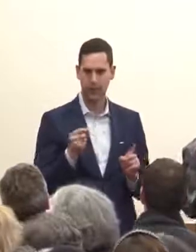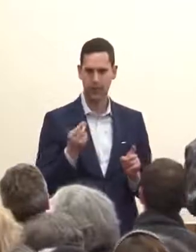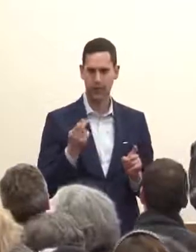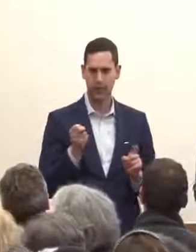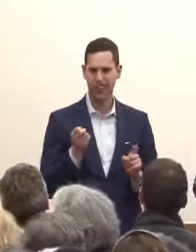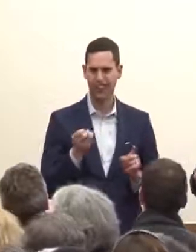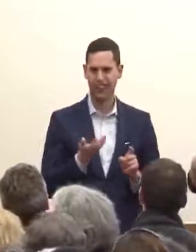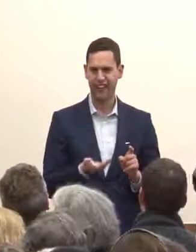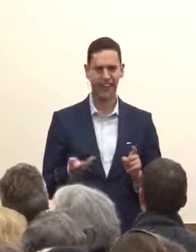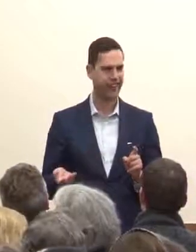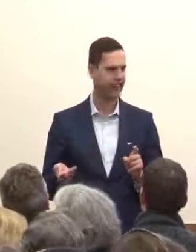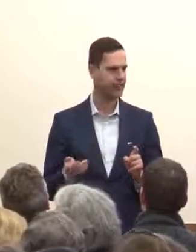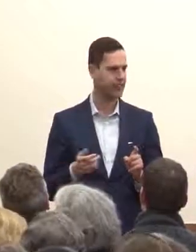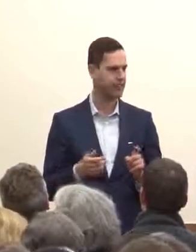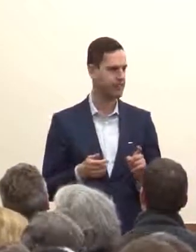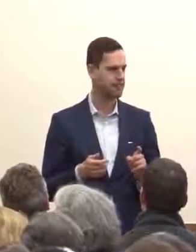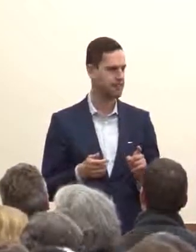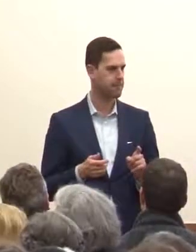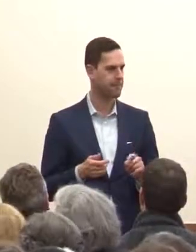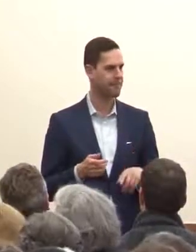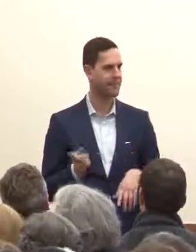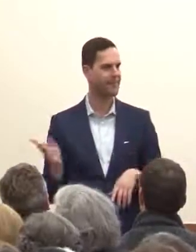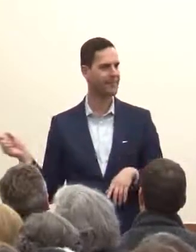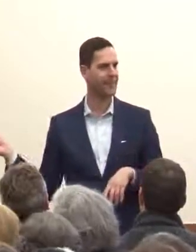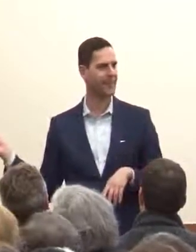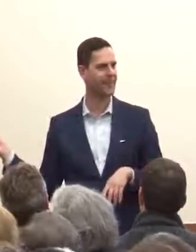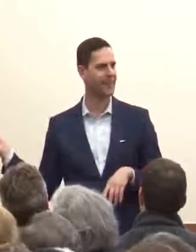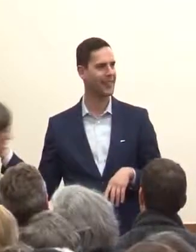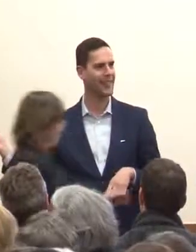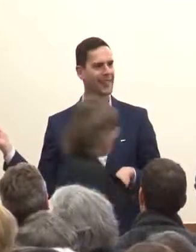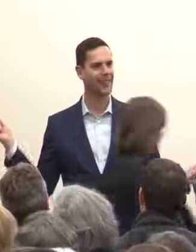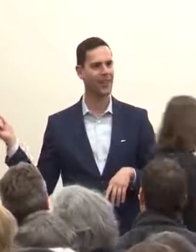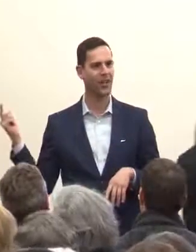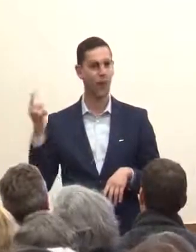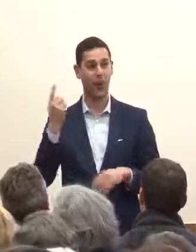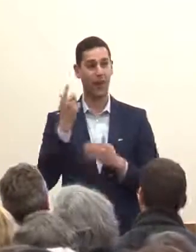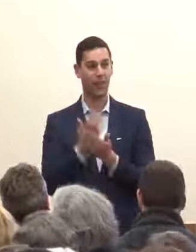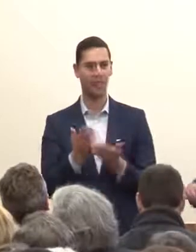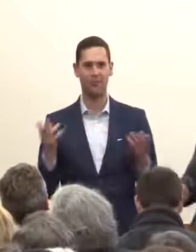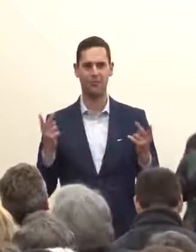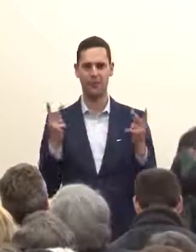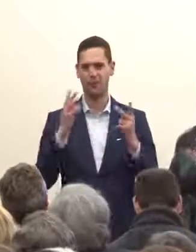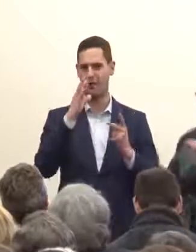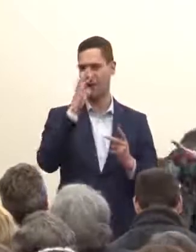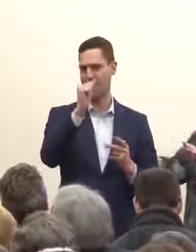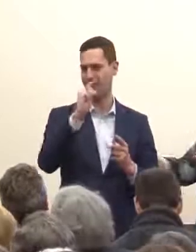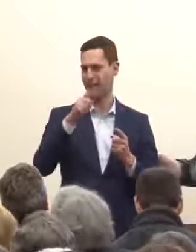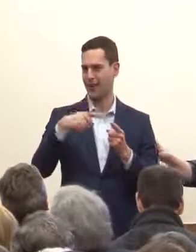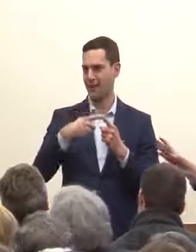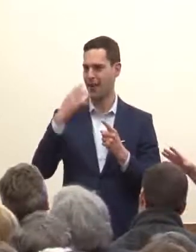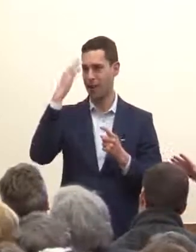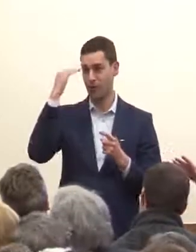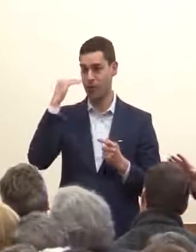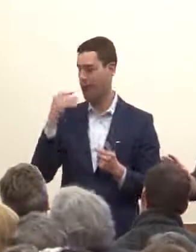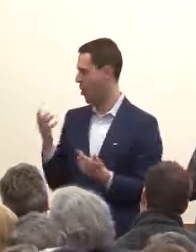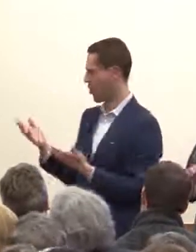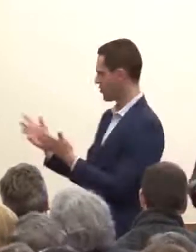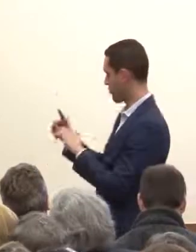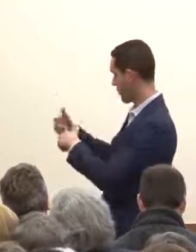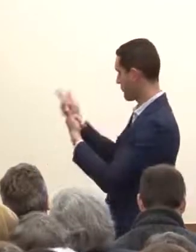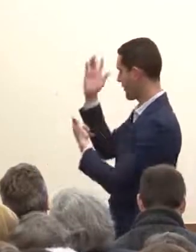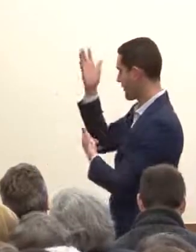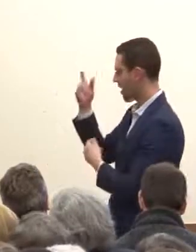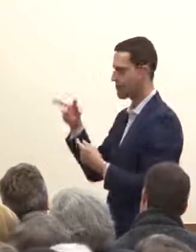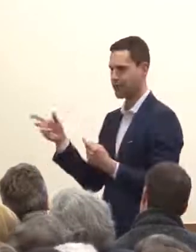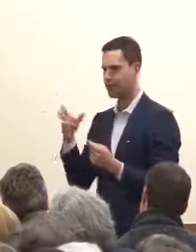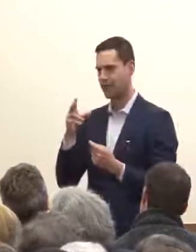thingy. One thing that people find fascinating about Korean, yes. Other than in an intro class